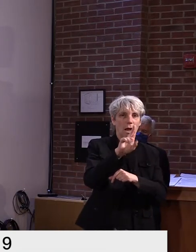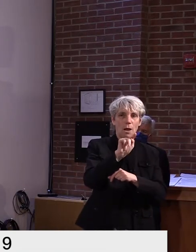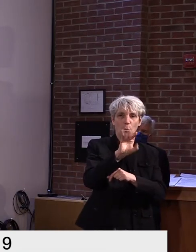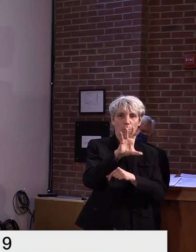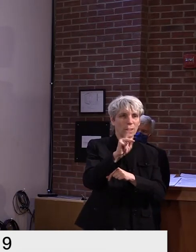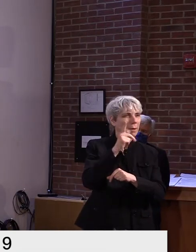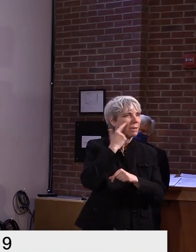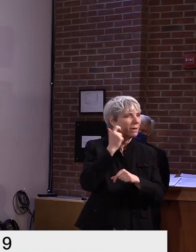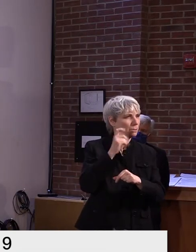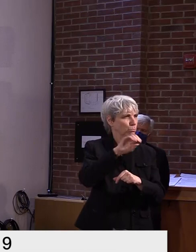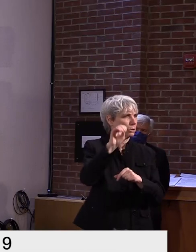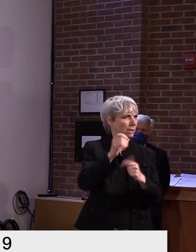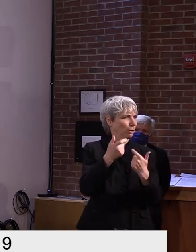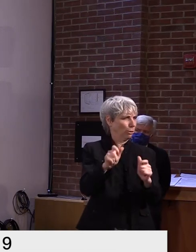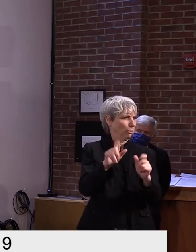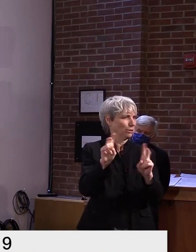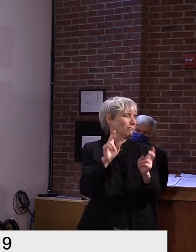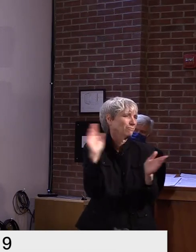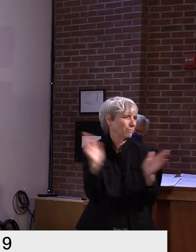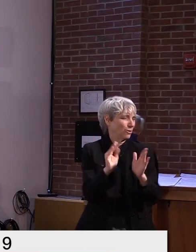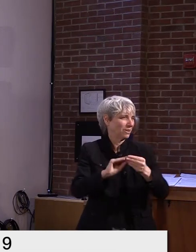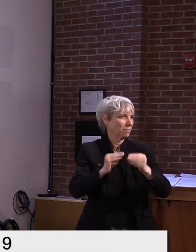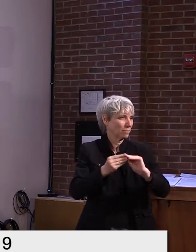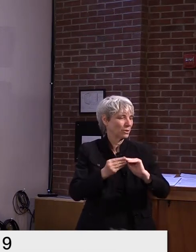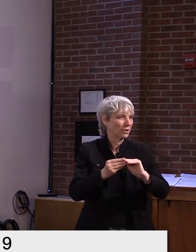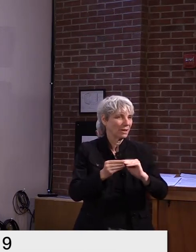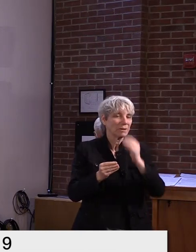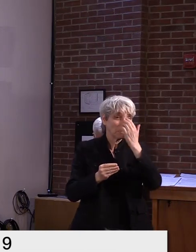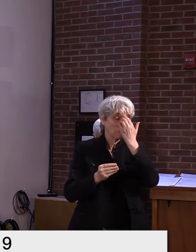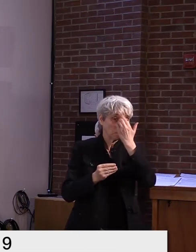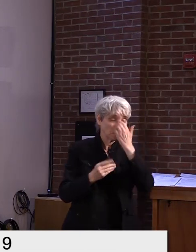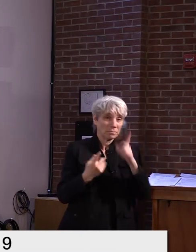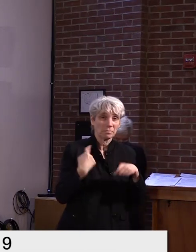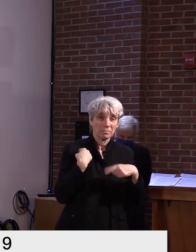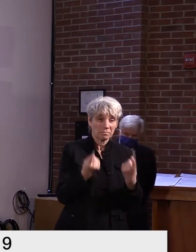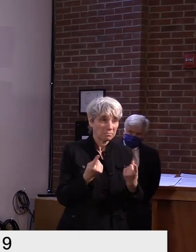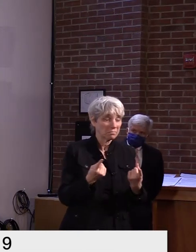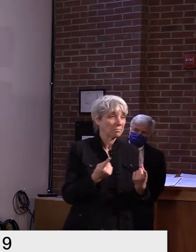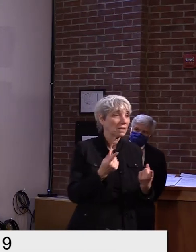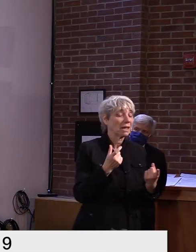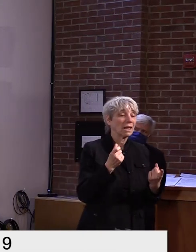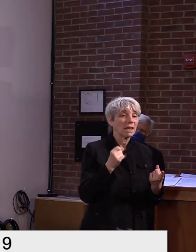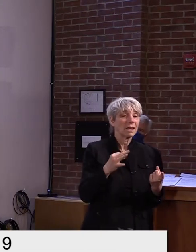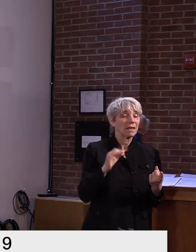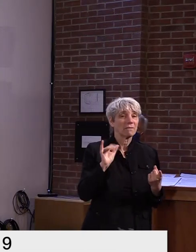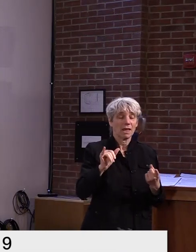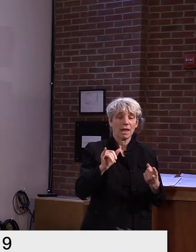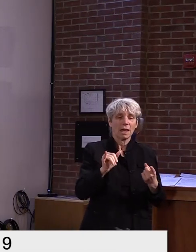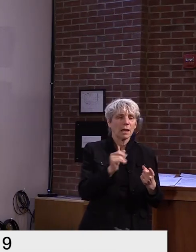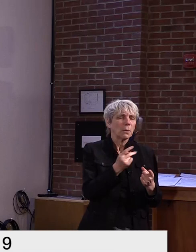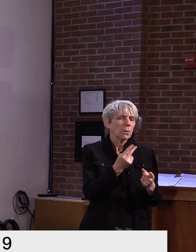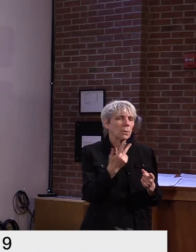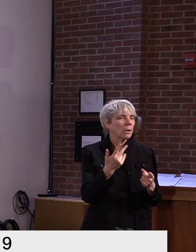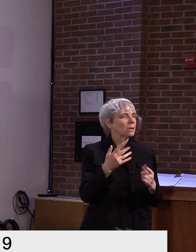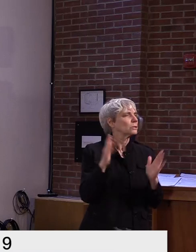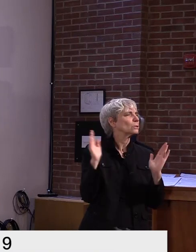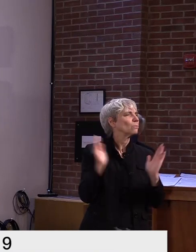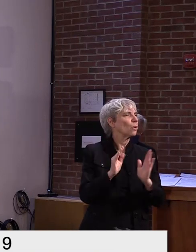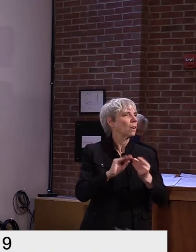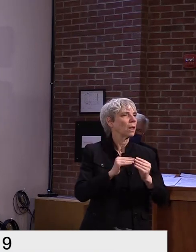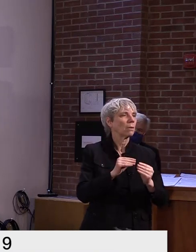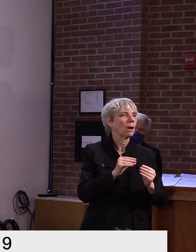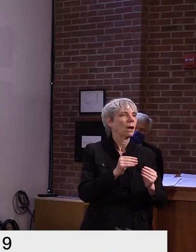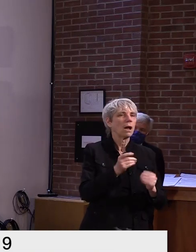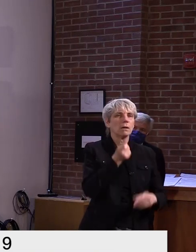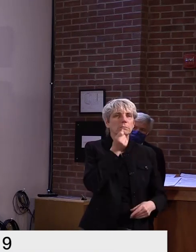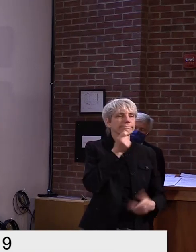number six, putting it into an area where we don't really divulge much information about it because they're very self-limited